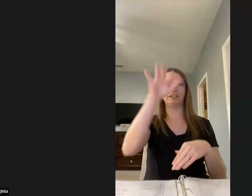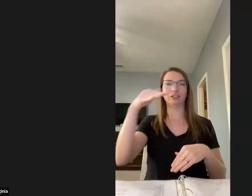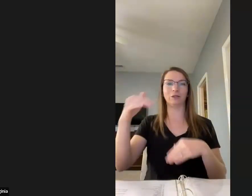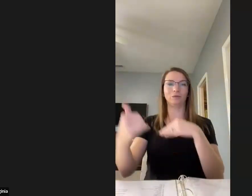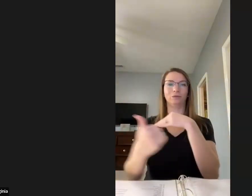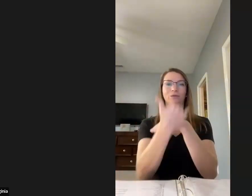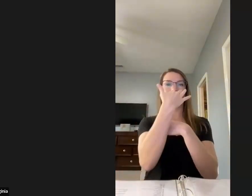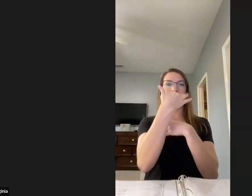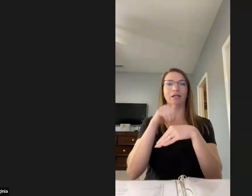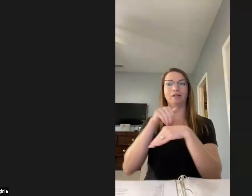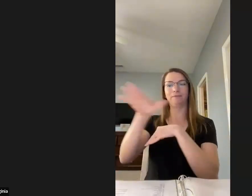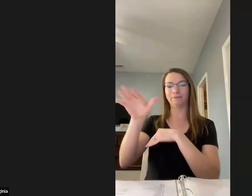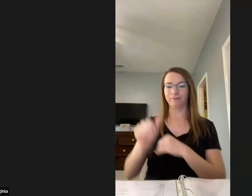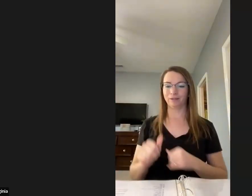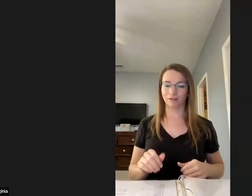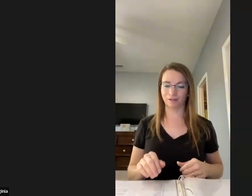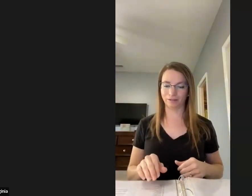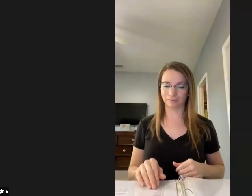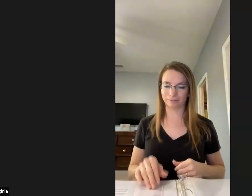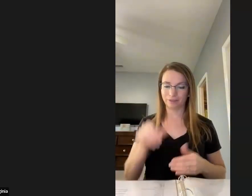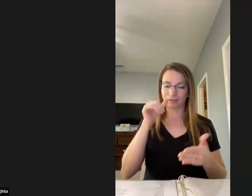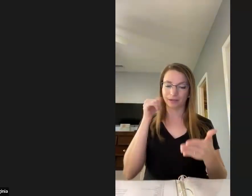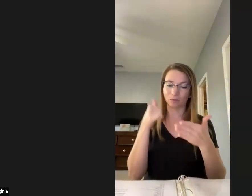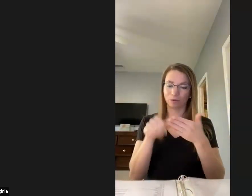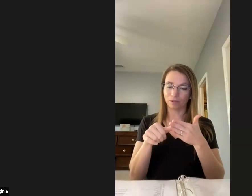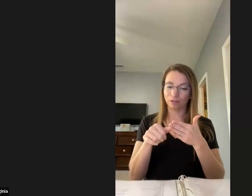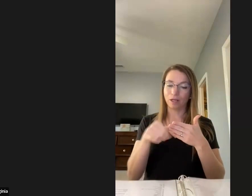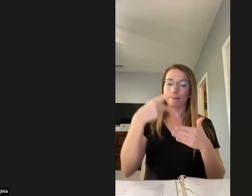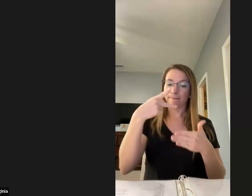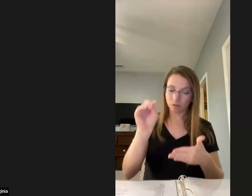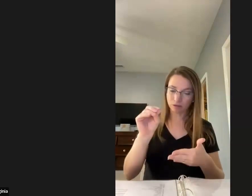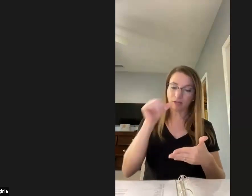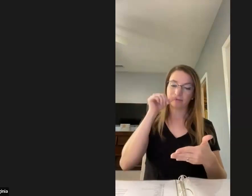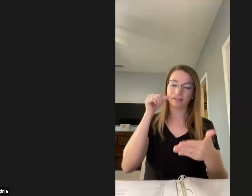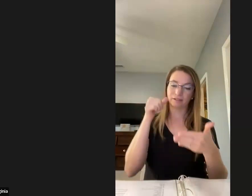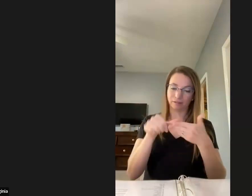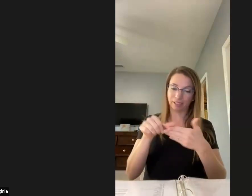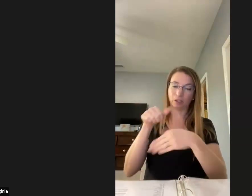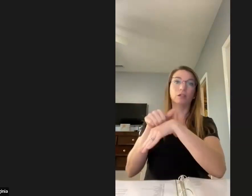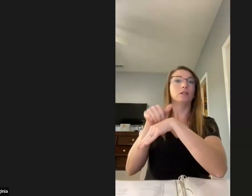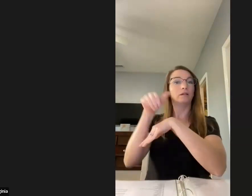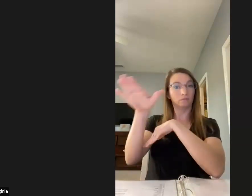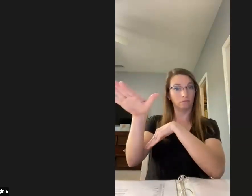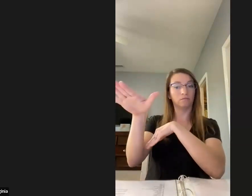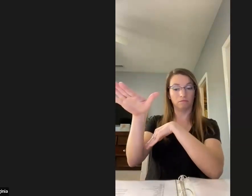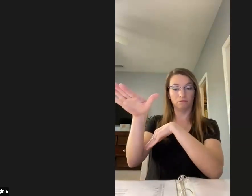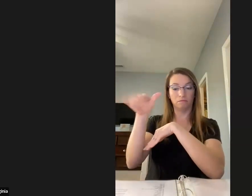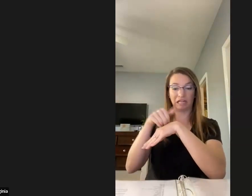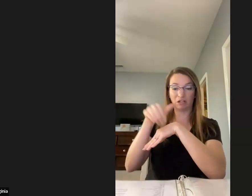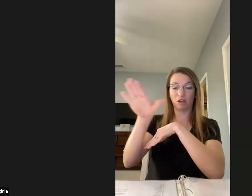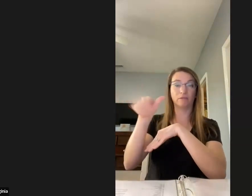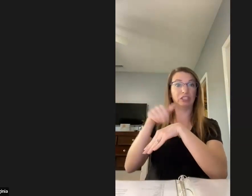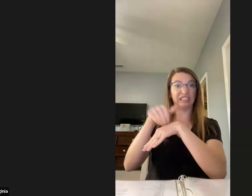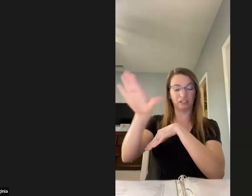to go. Okay. All right. So post office, letter, mail it off, or send it